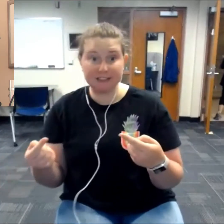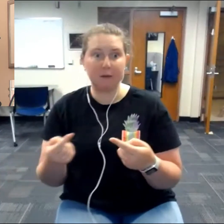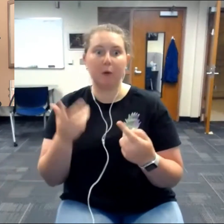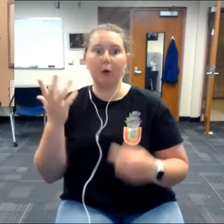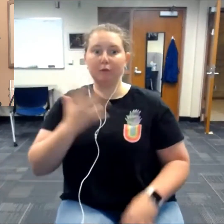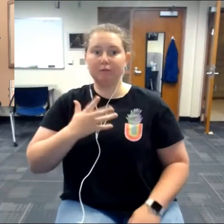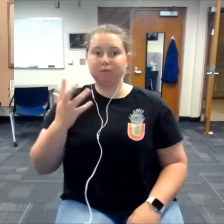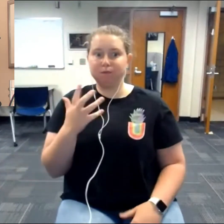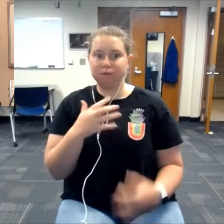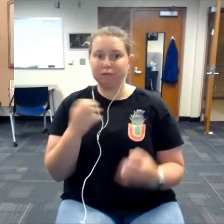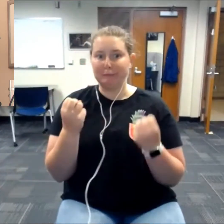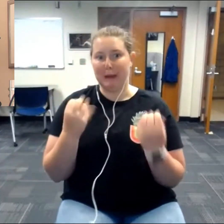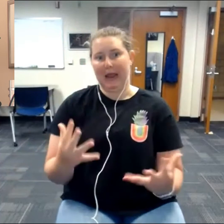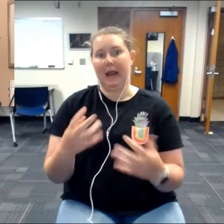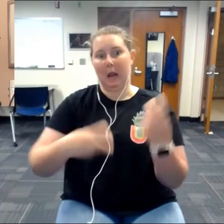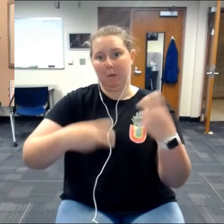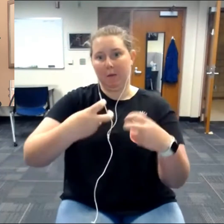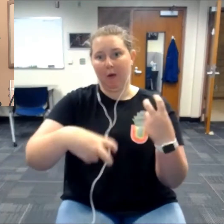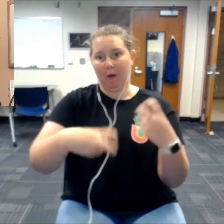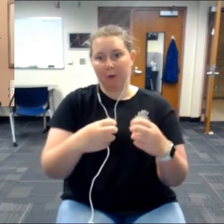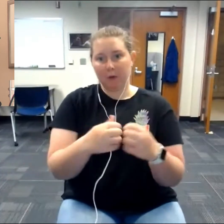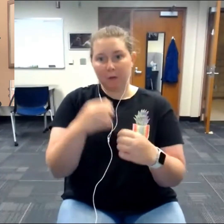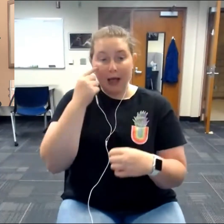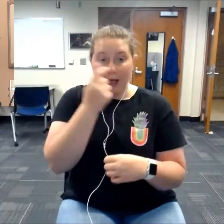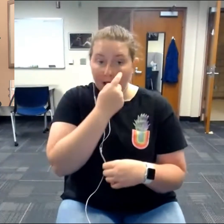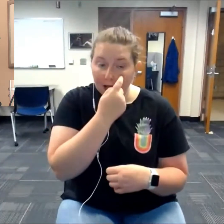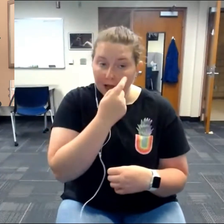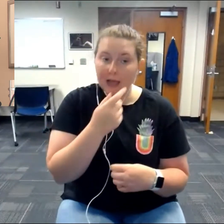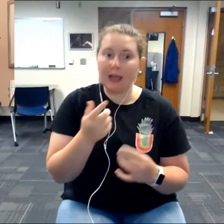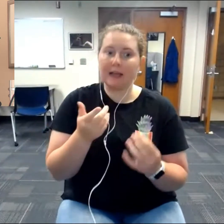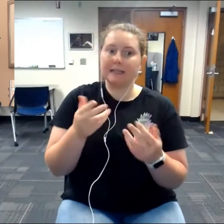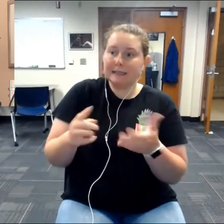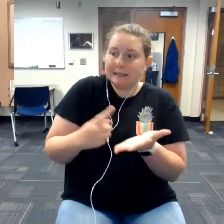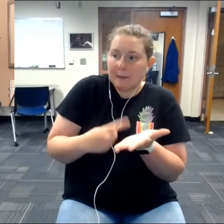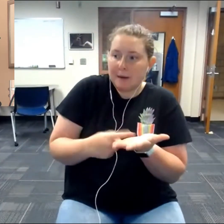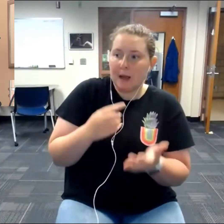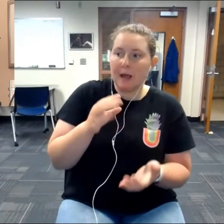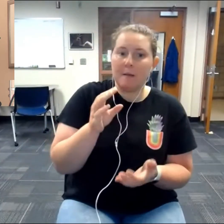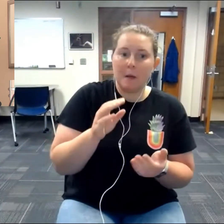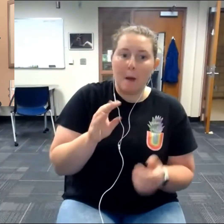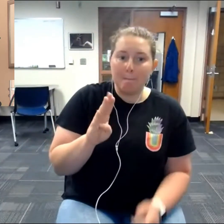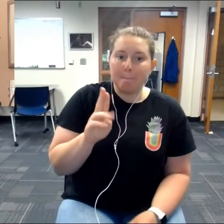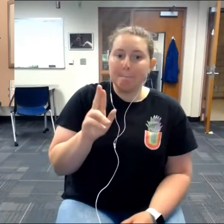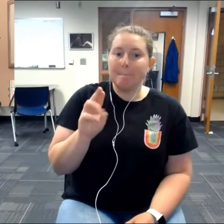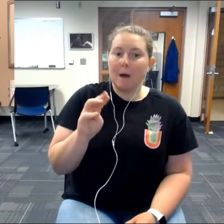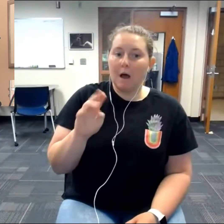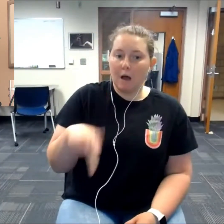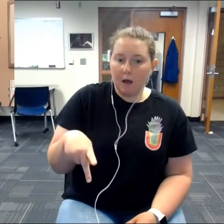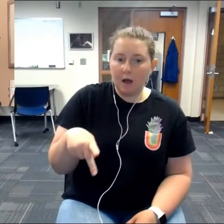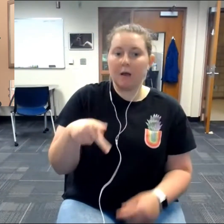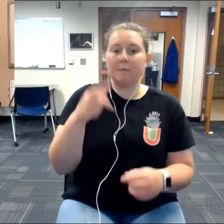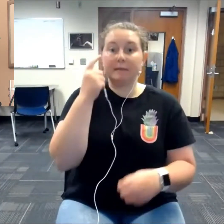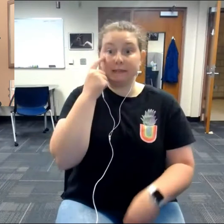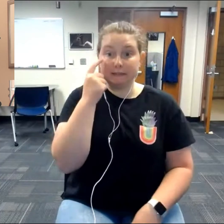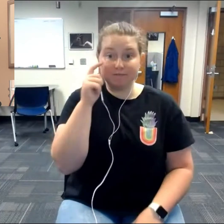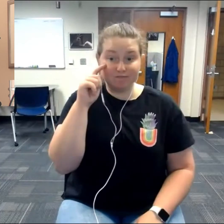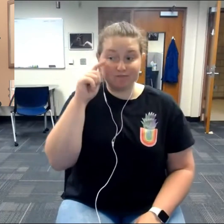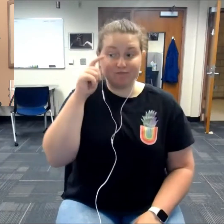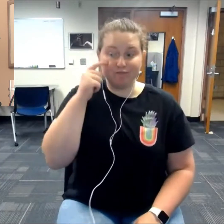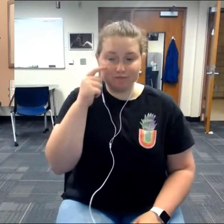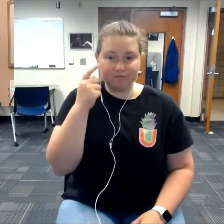bumps to form under the eyelids, causing irritation, affecting the quality of the tears, affecting discharge of the